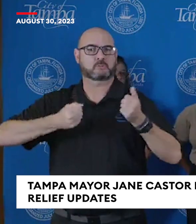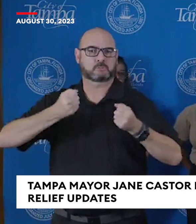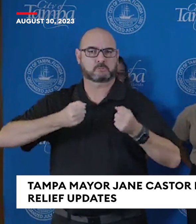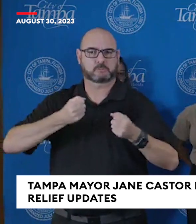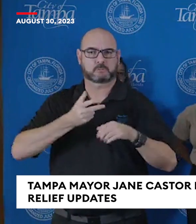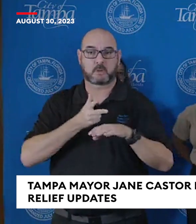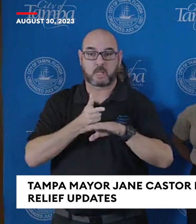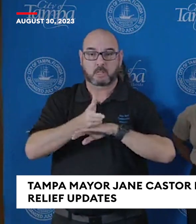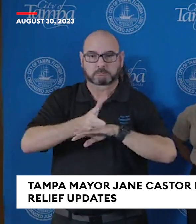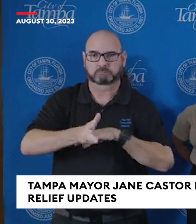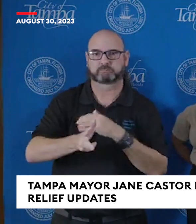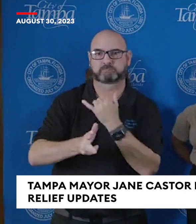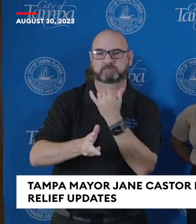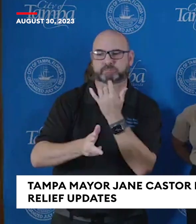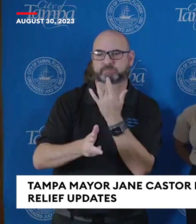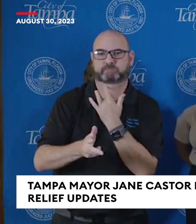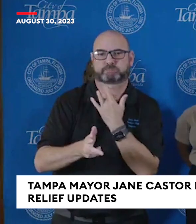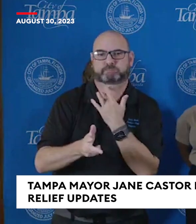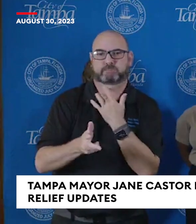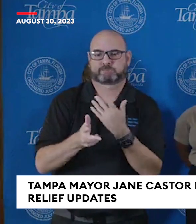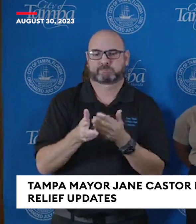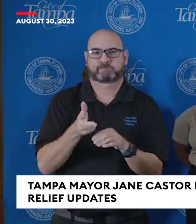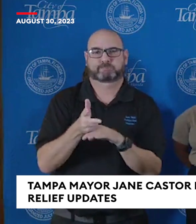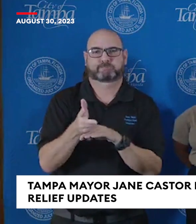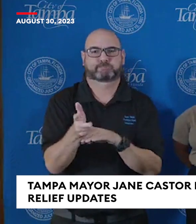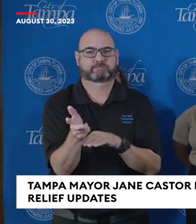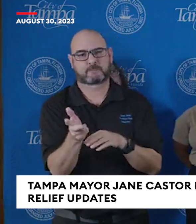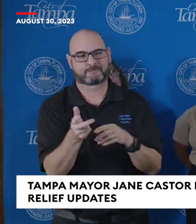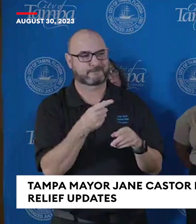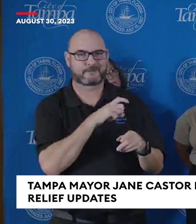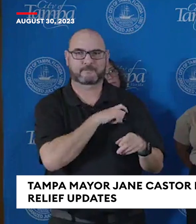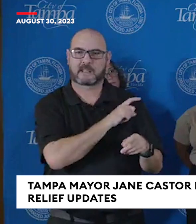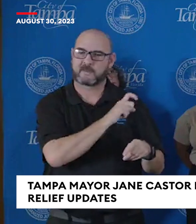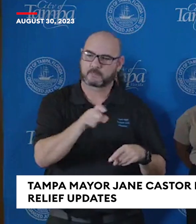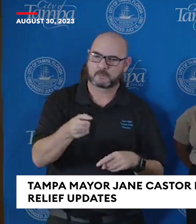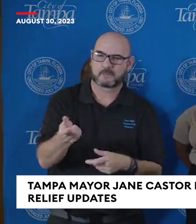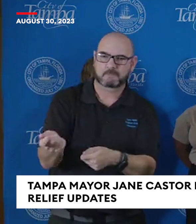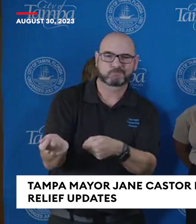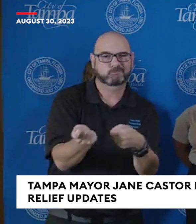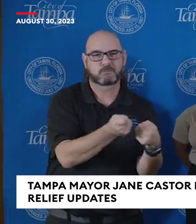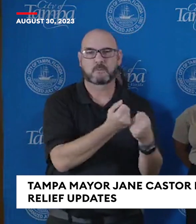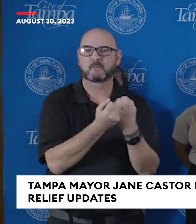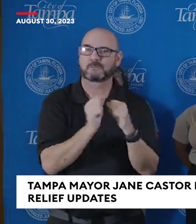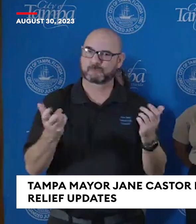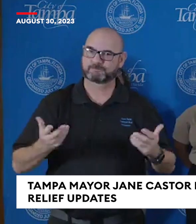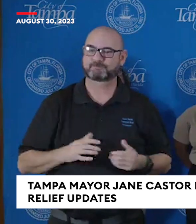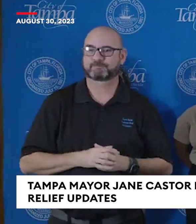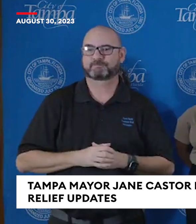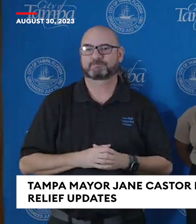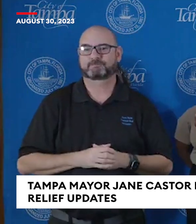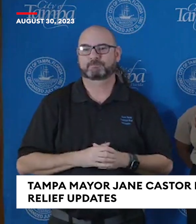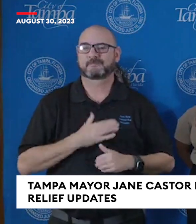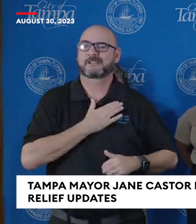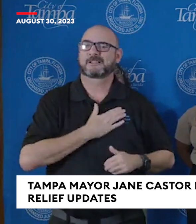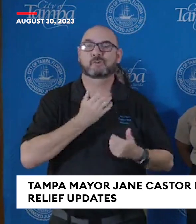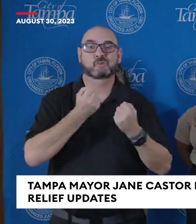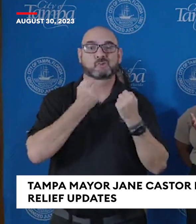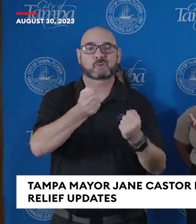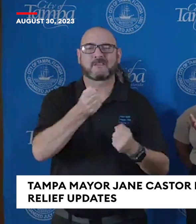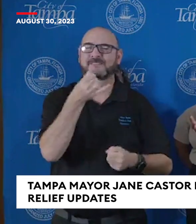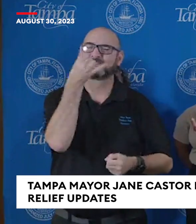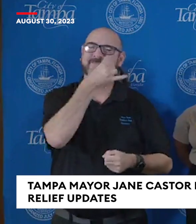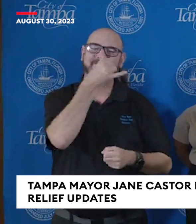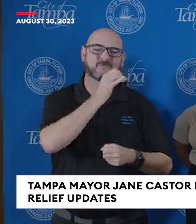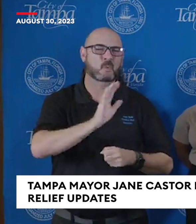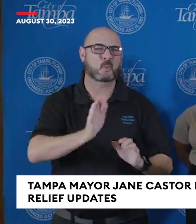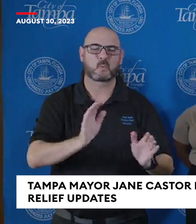and had to be pulled out, rescued by police. So please do not drive into the water. It's not going to